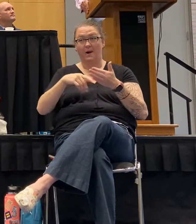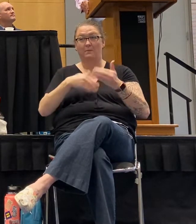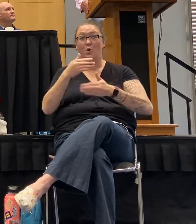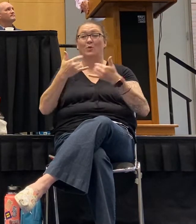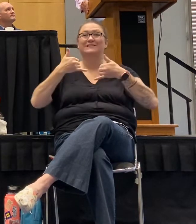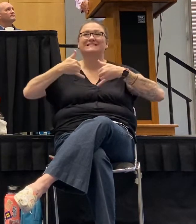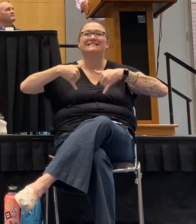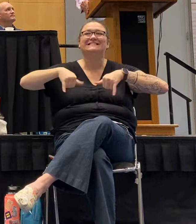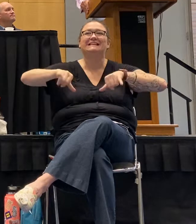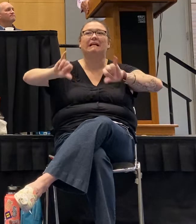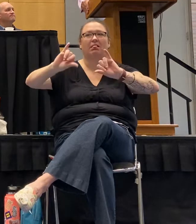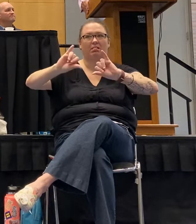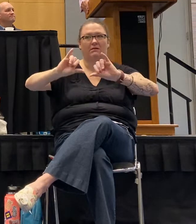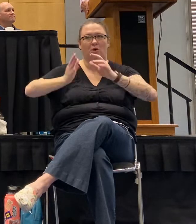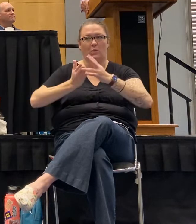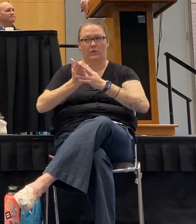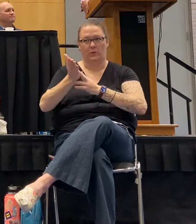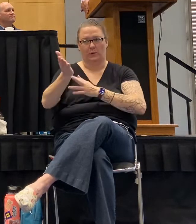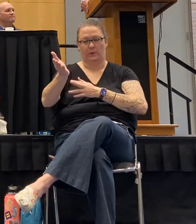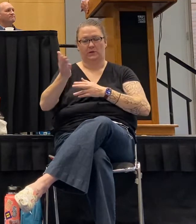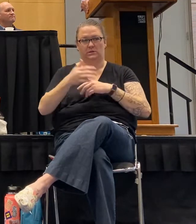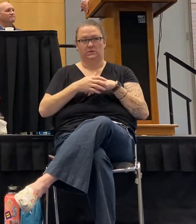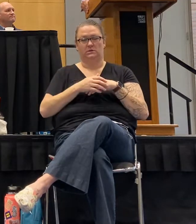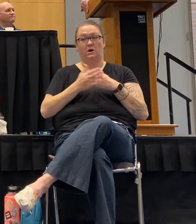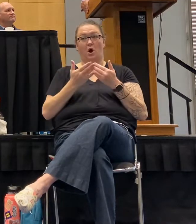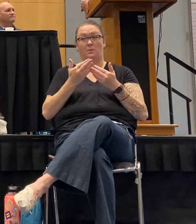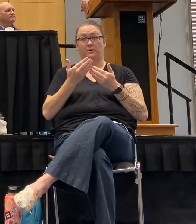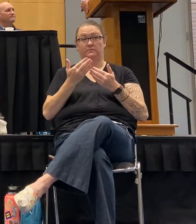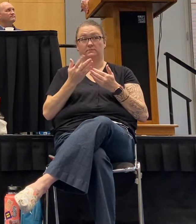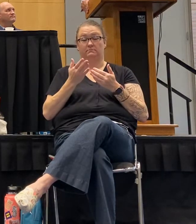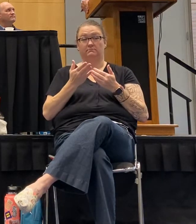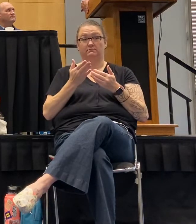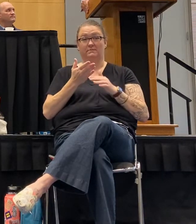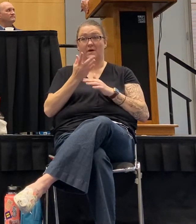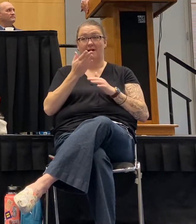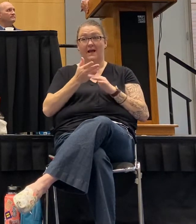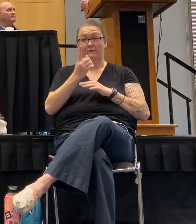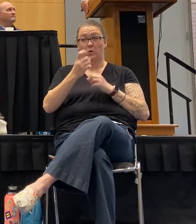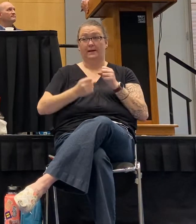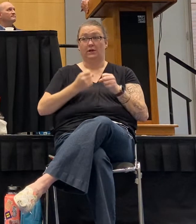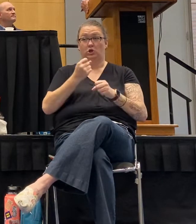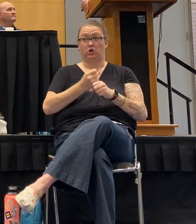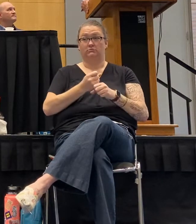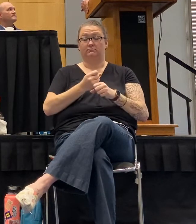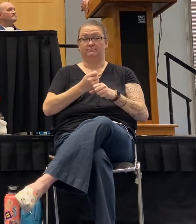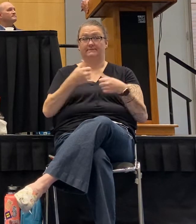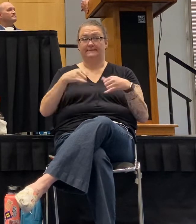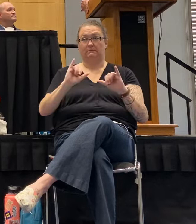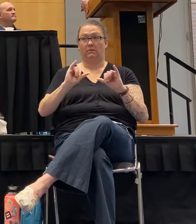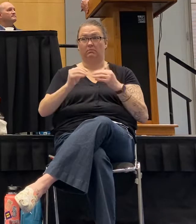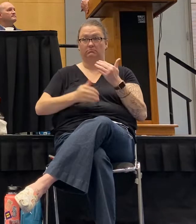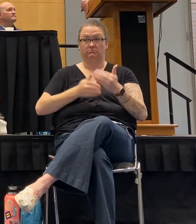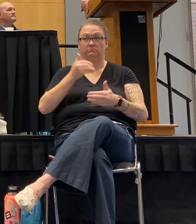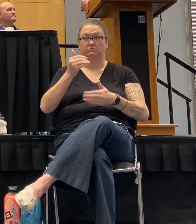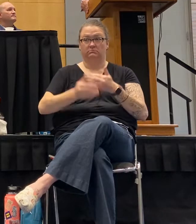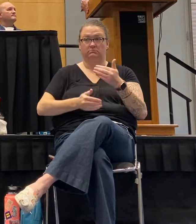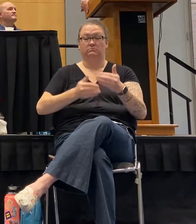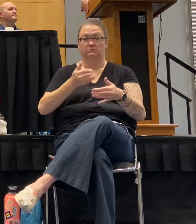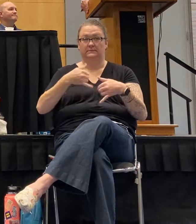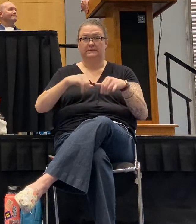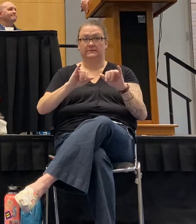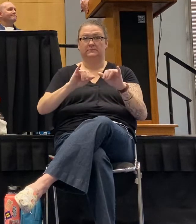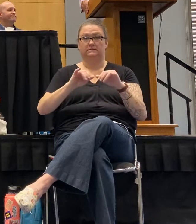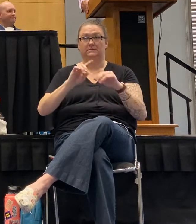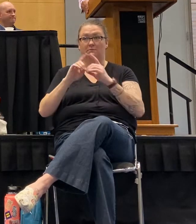still going through, almost a year, or actually after a year, since the incident happened,